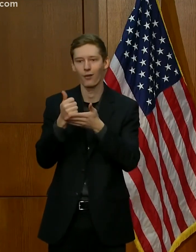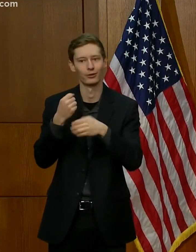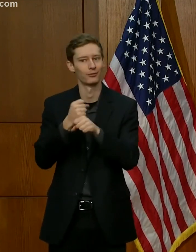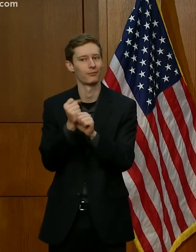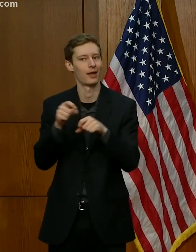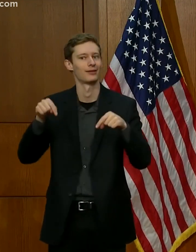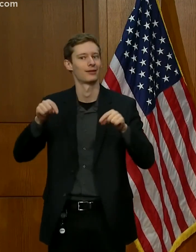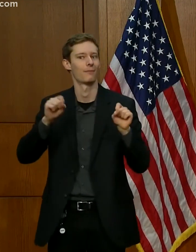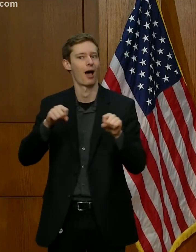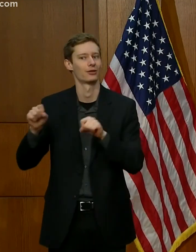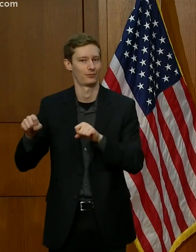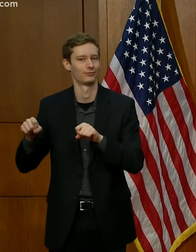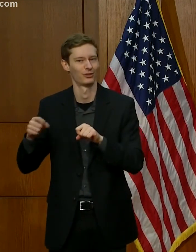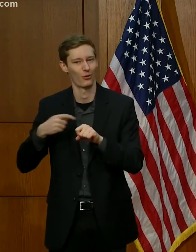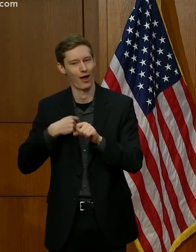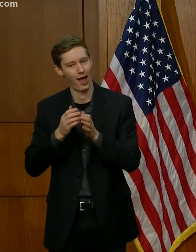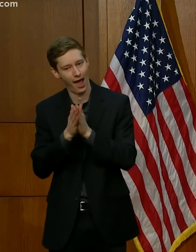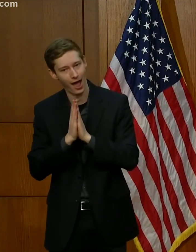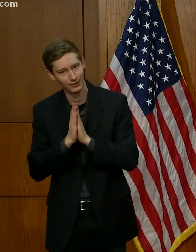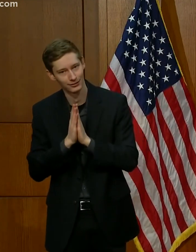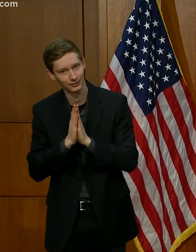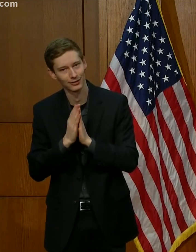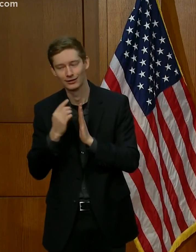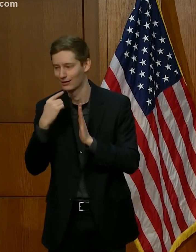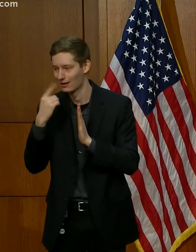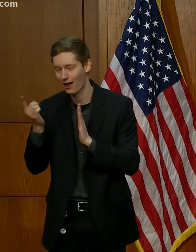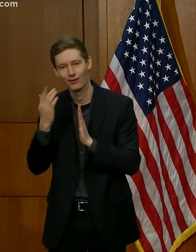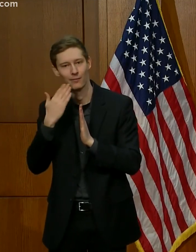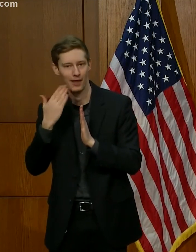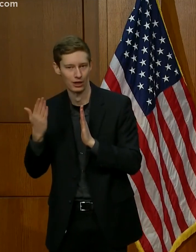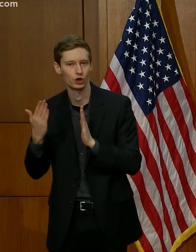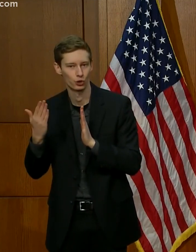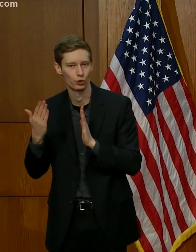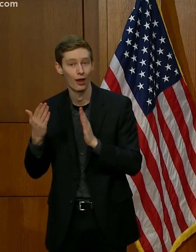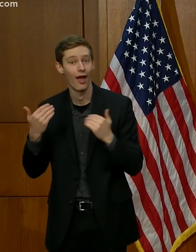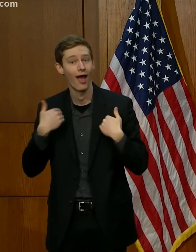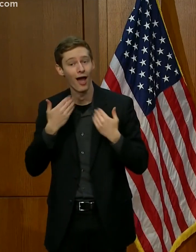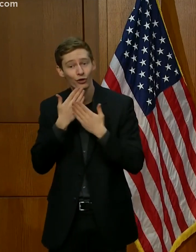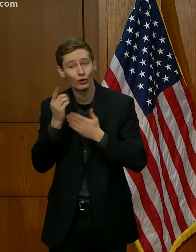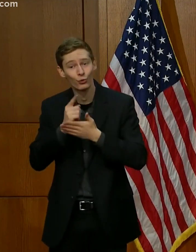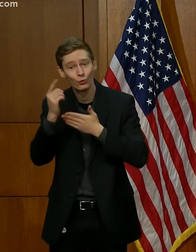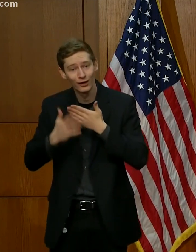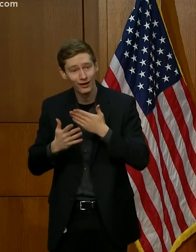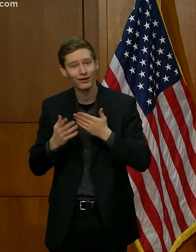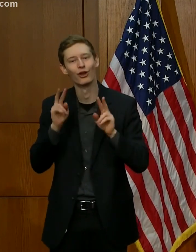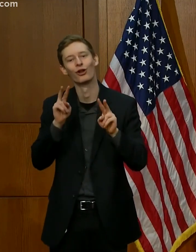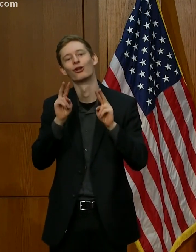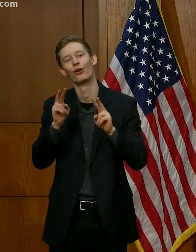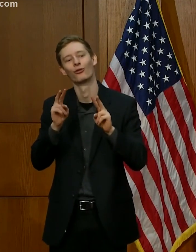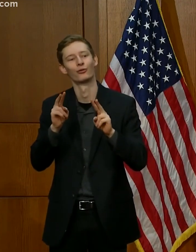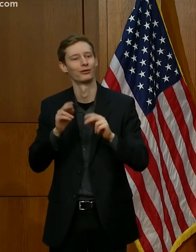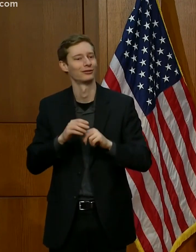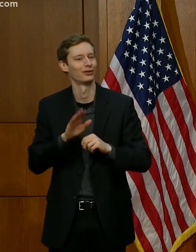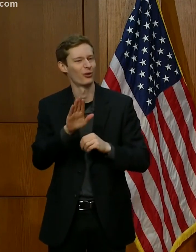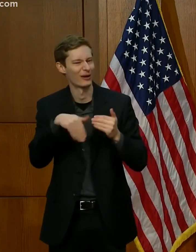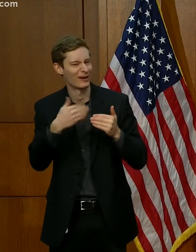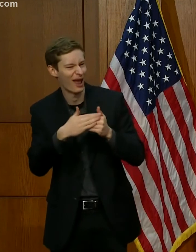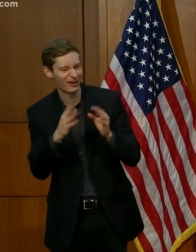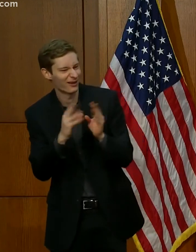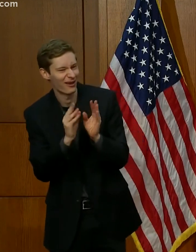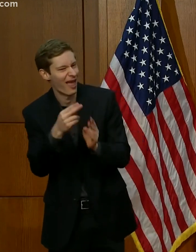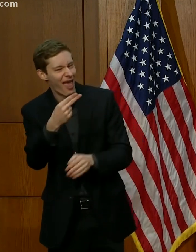is to say thank you to them. They would appreciate that. So have a good weekend, and we will look forward. Henry, when's our next